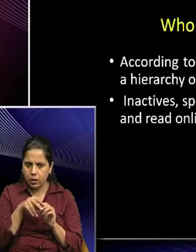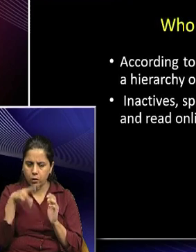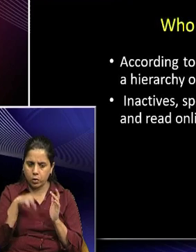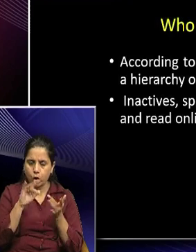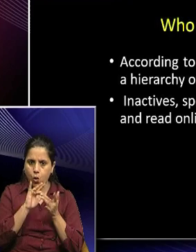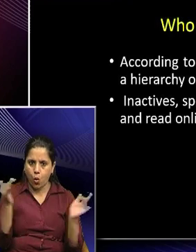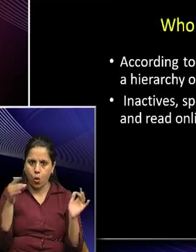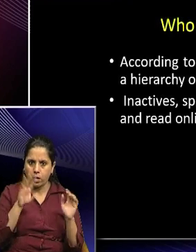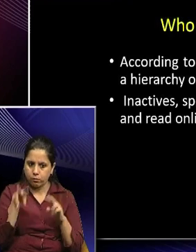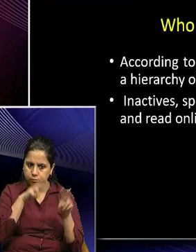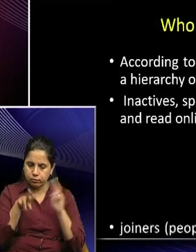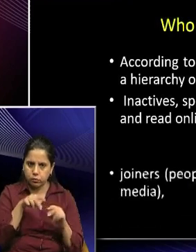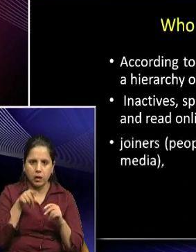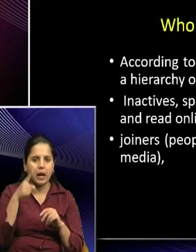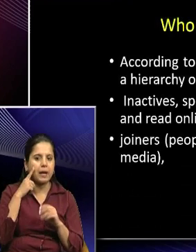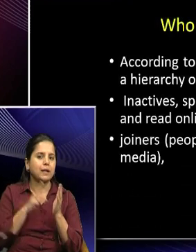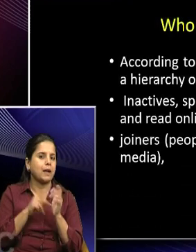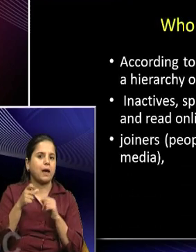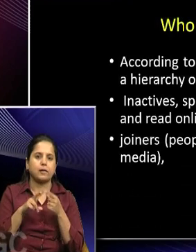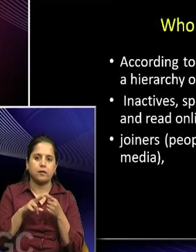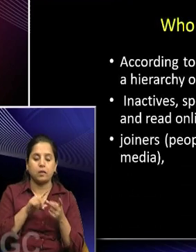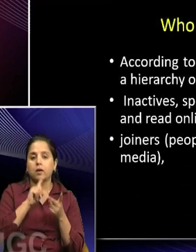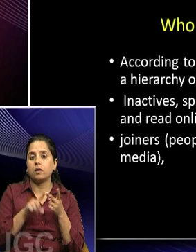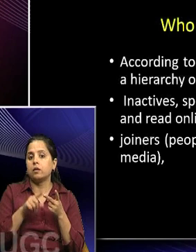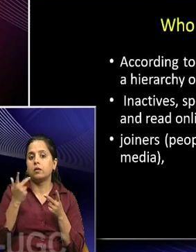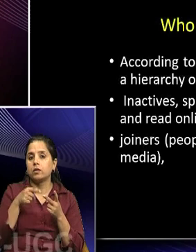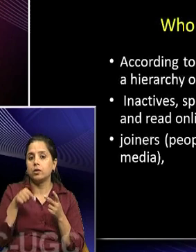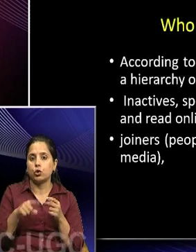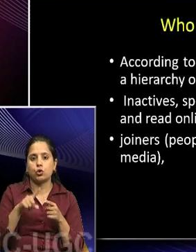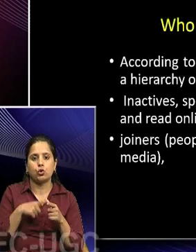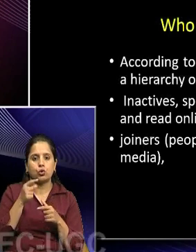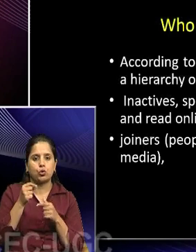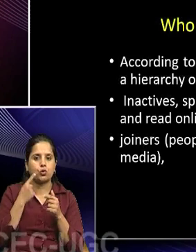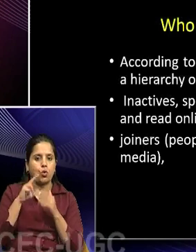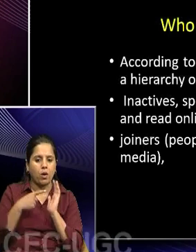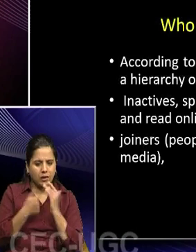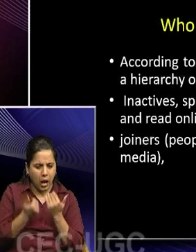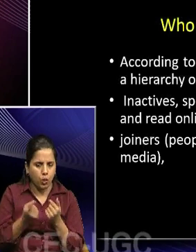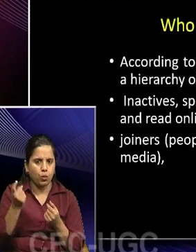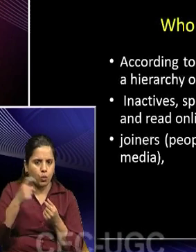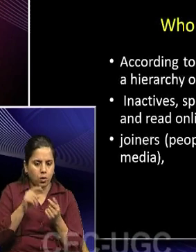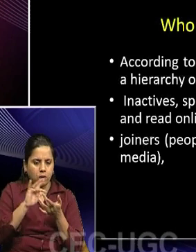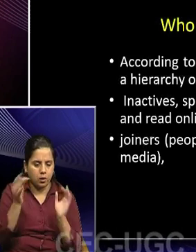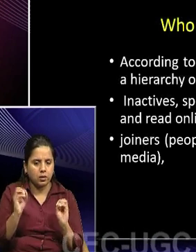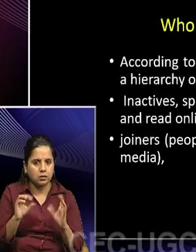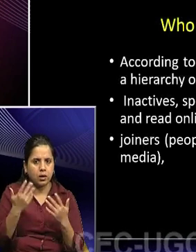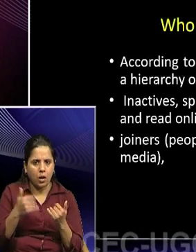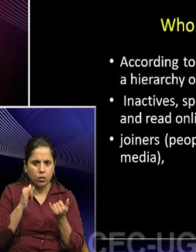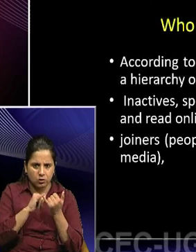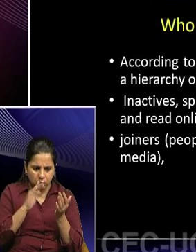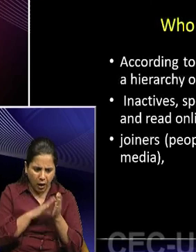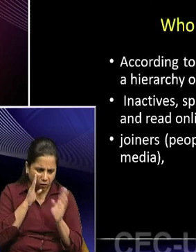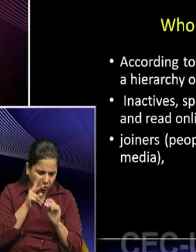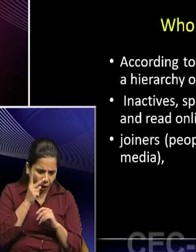online content. They are inactive people. The second category is of joiners, people who join and visit social media. They